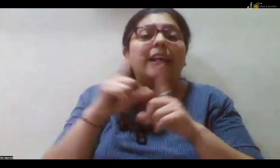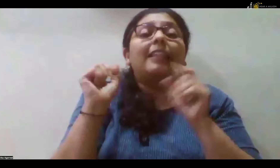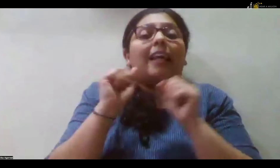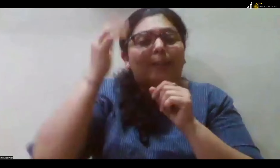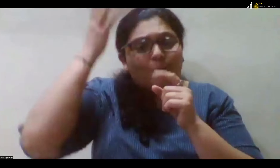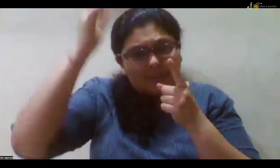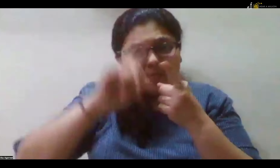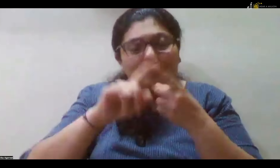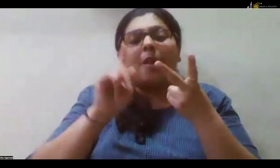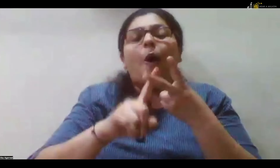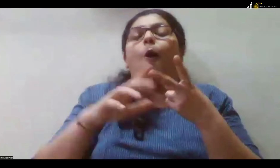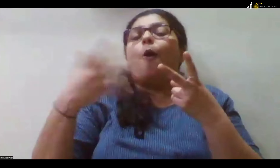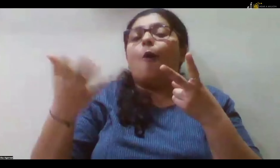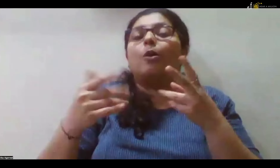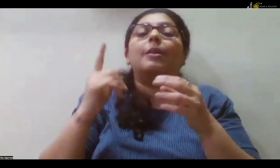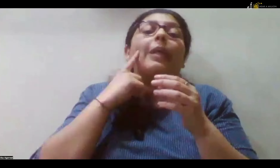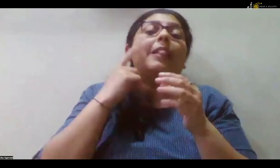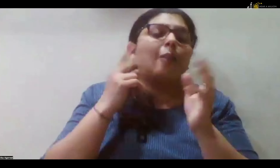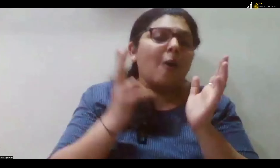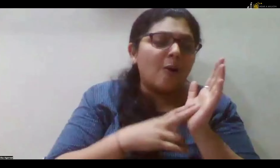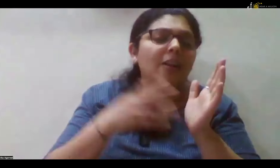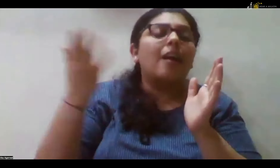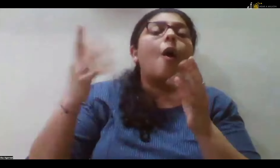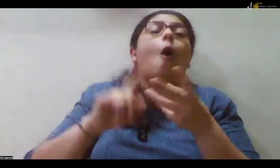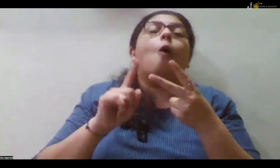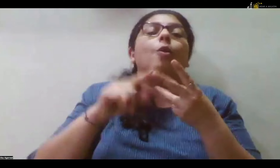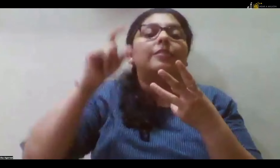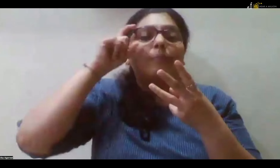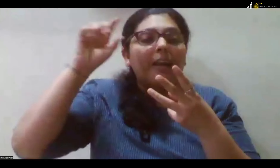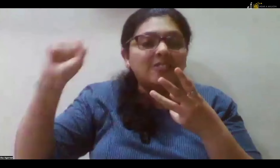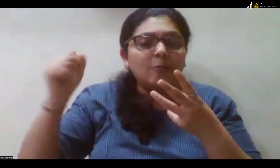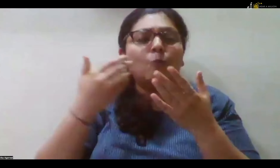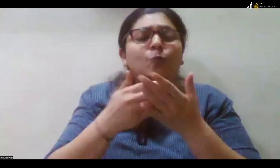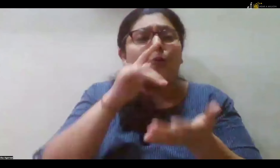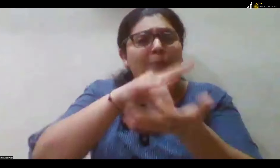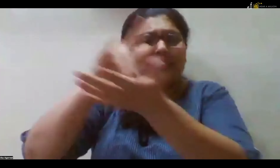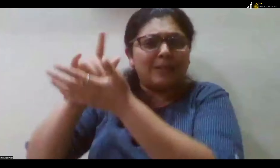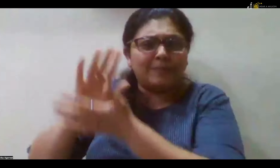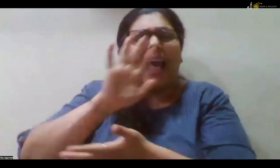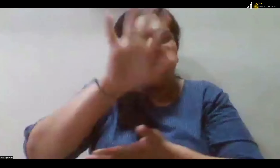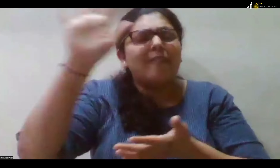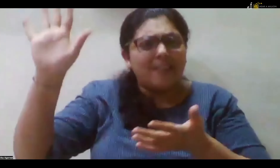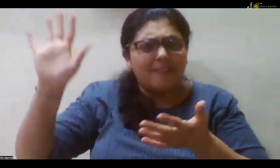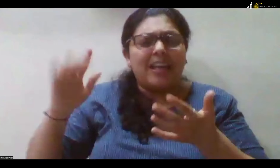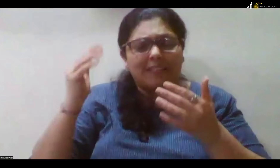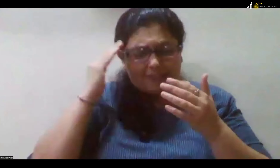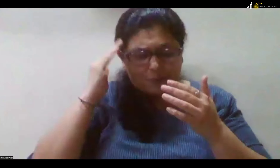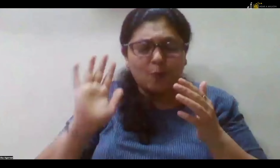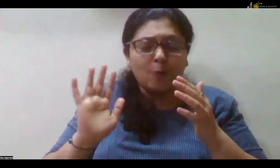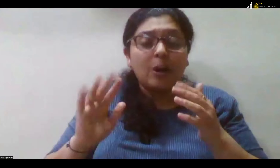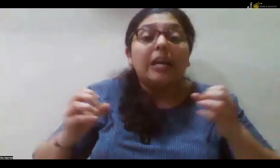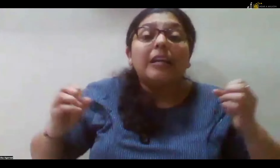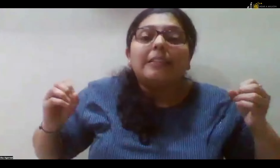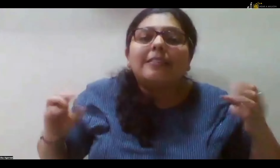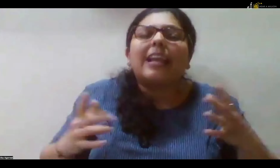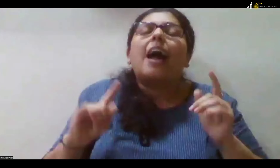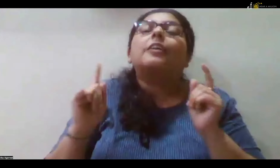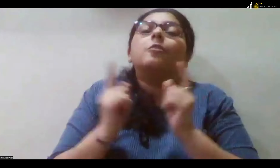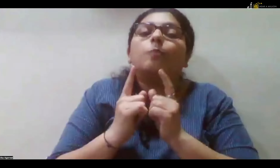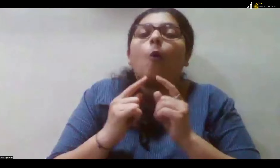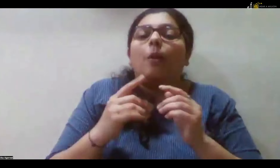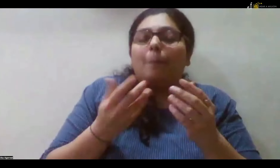And there are many schools which are providing education in sign language. BIL, Indoor Deaf School, there's so